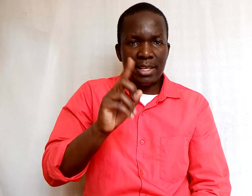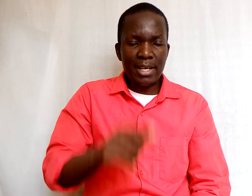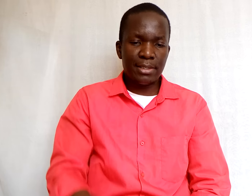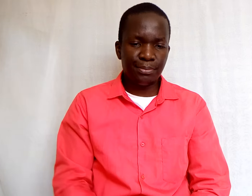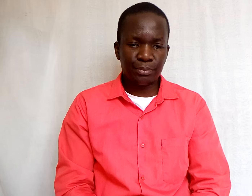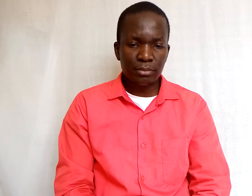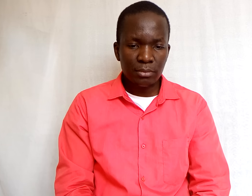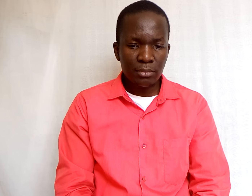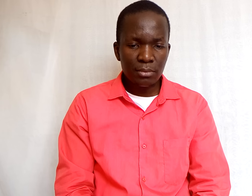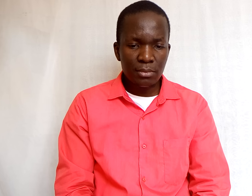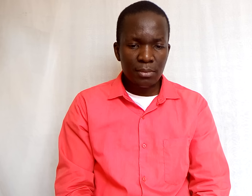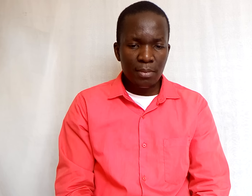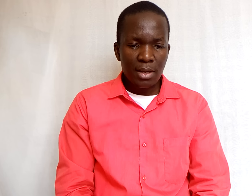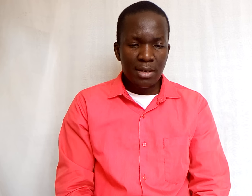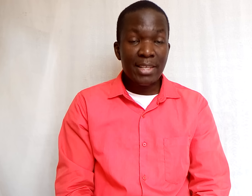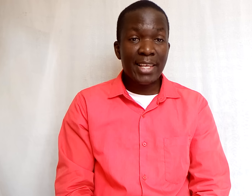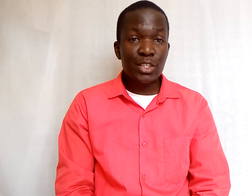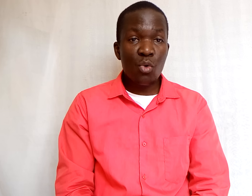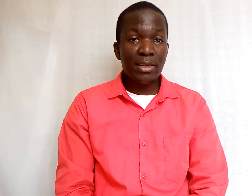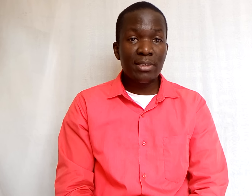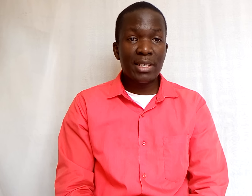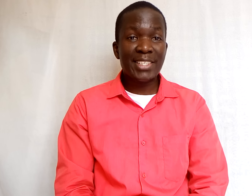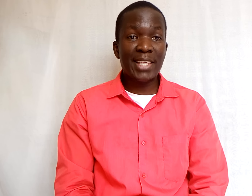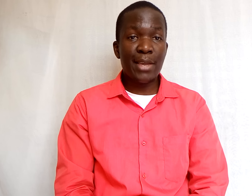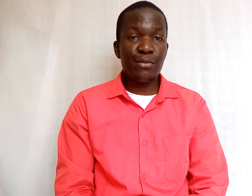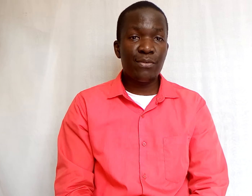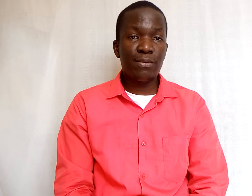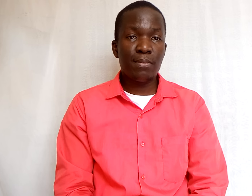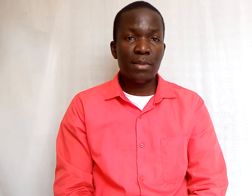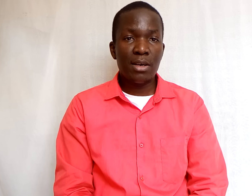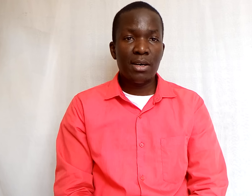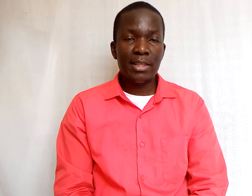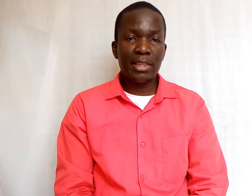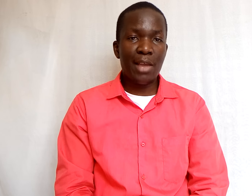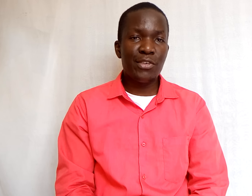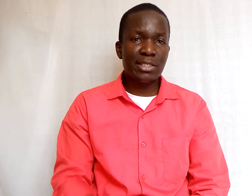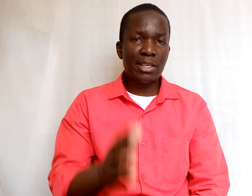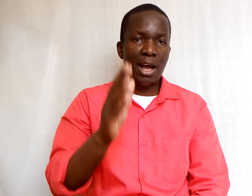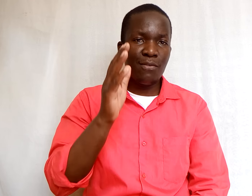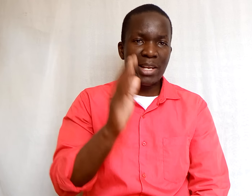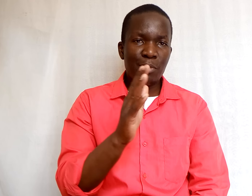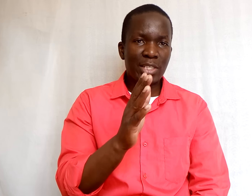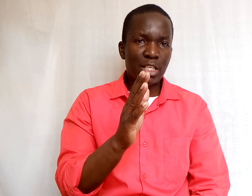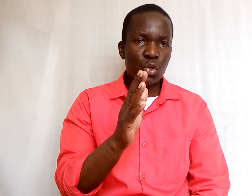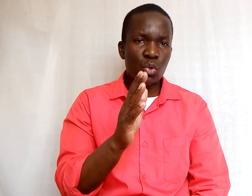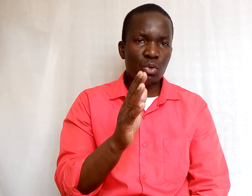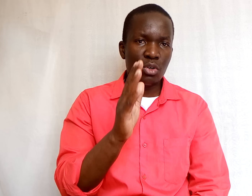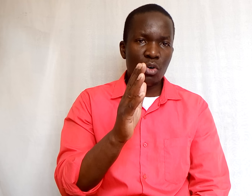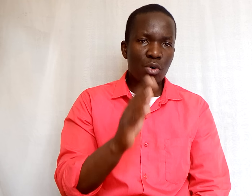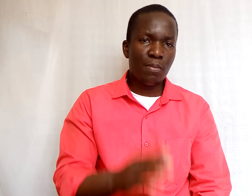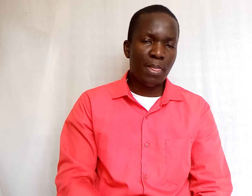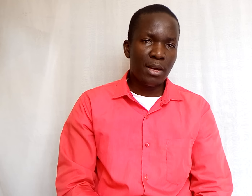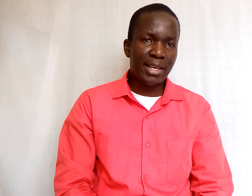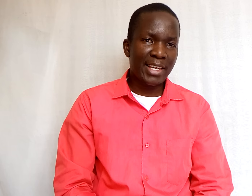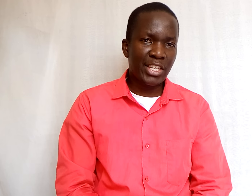that. The next one is knife. Knife is a very important tool in the